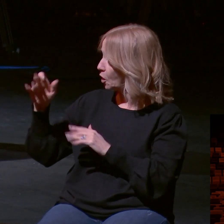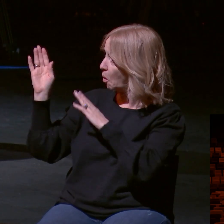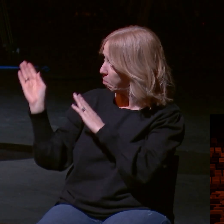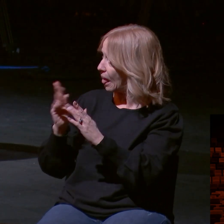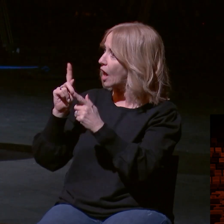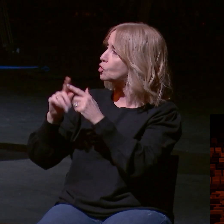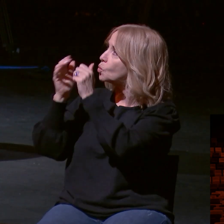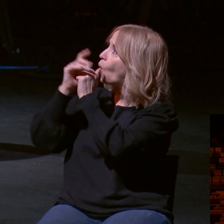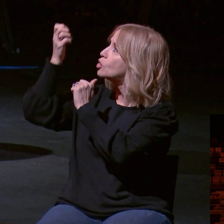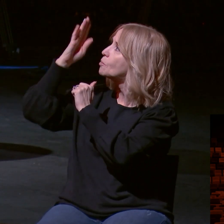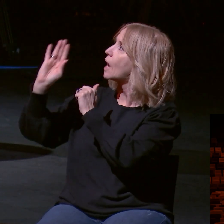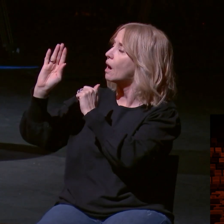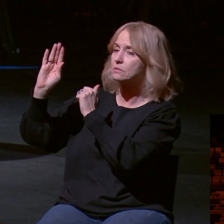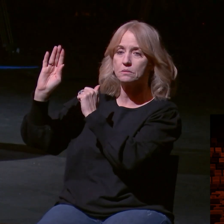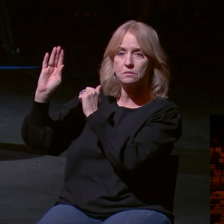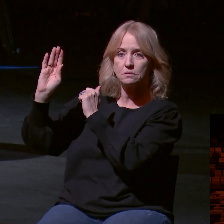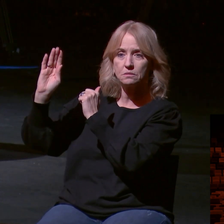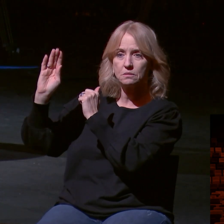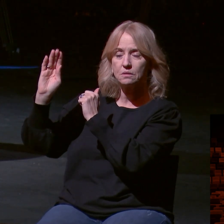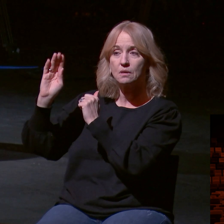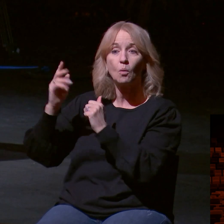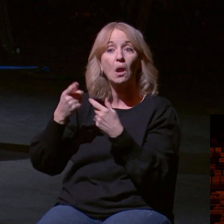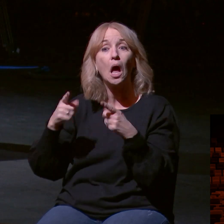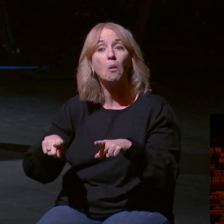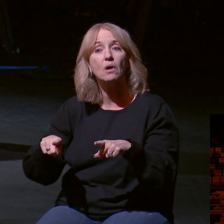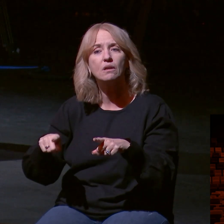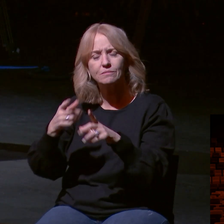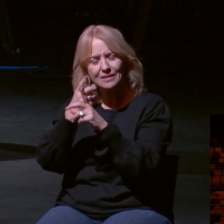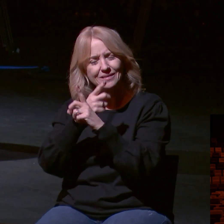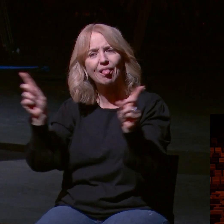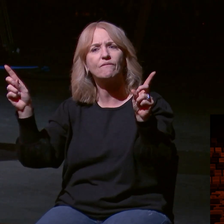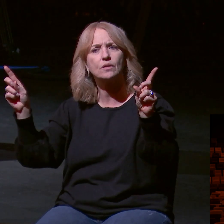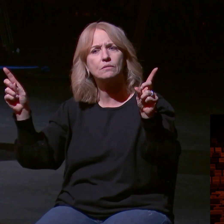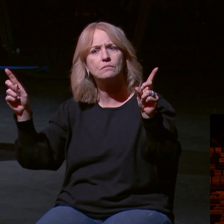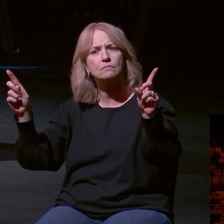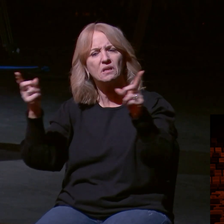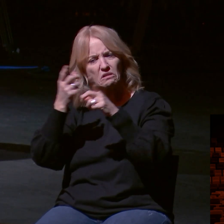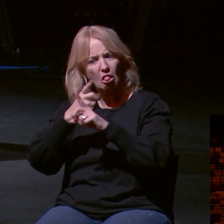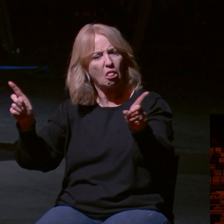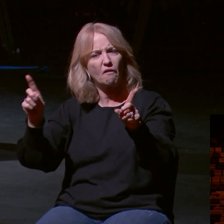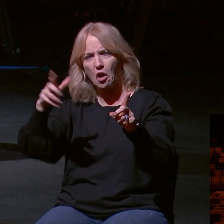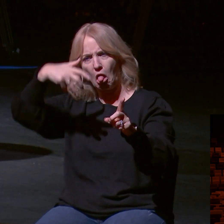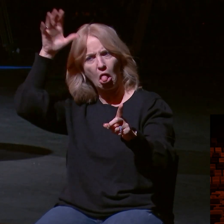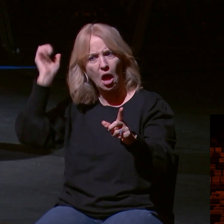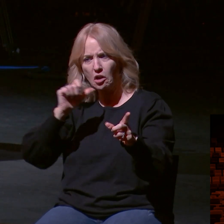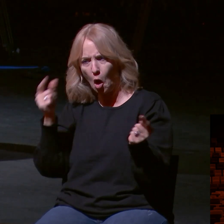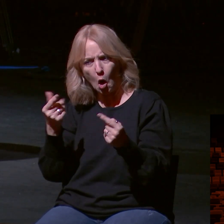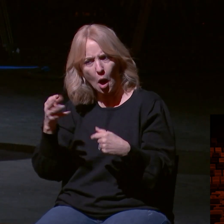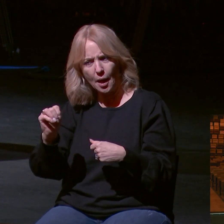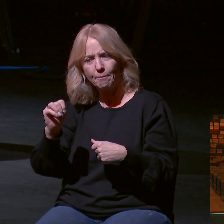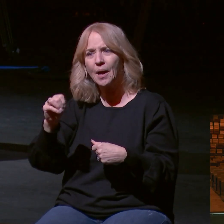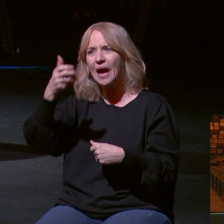right? Daniel would be delivered from the mouth of the lions as God used him to effect change with the king and nation of